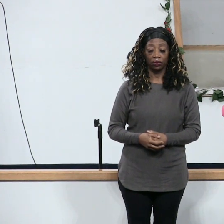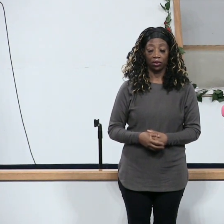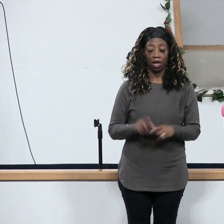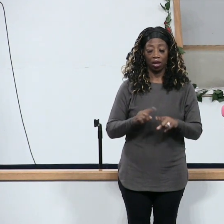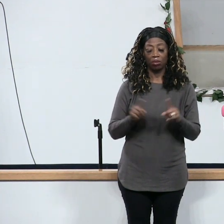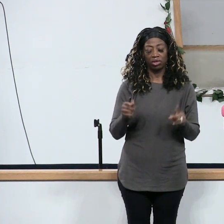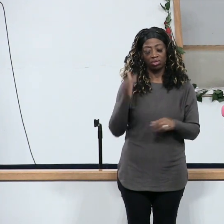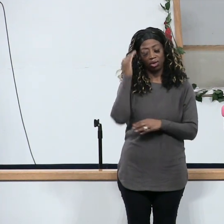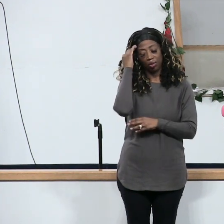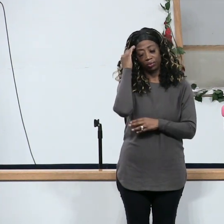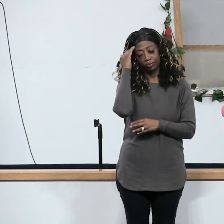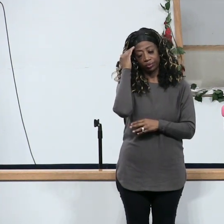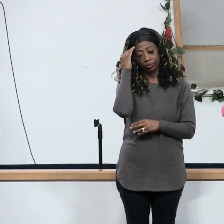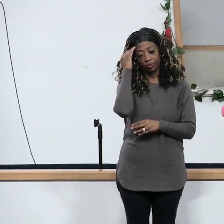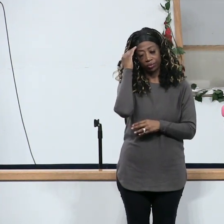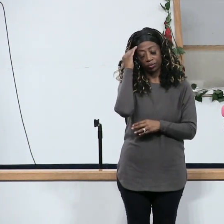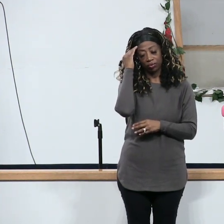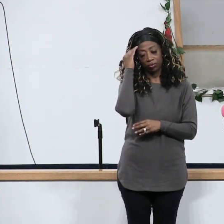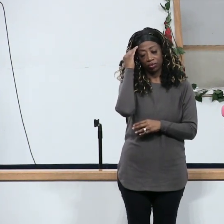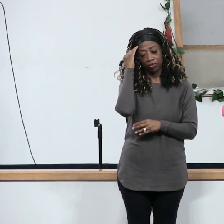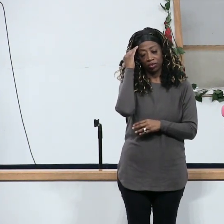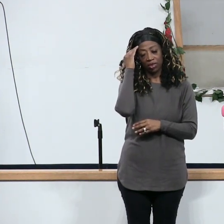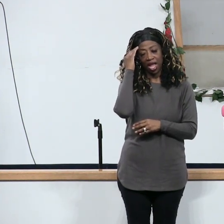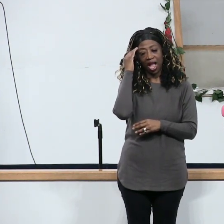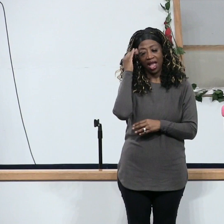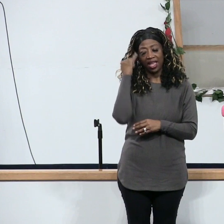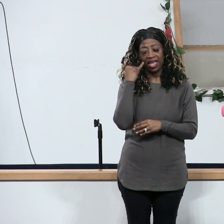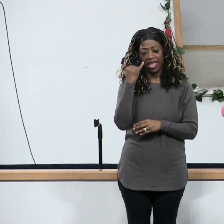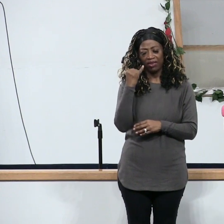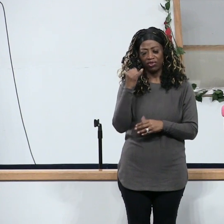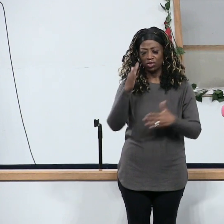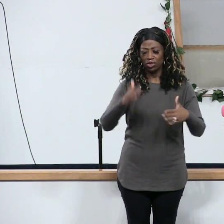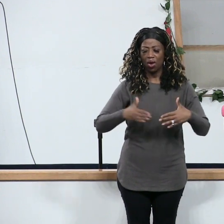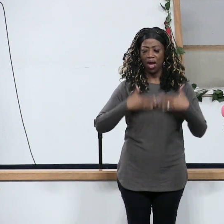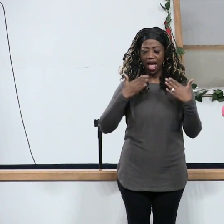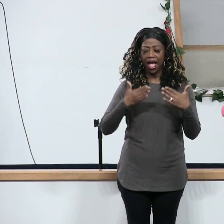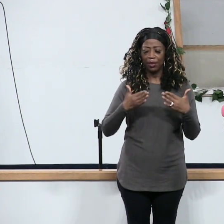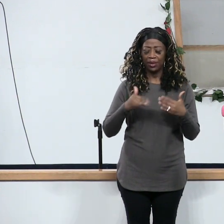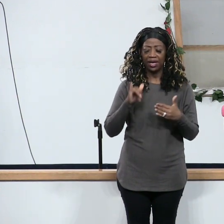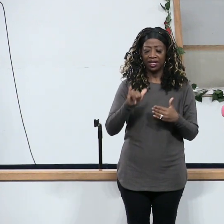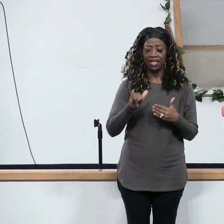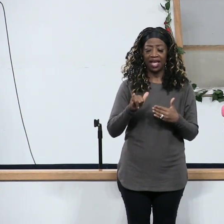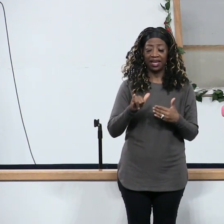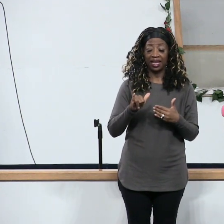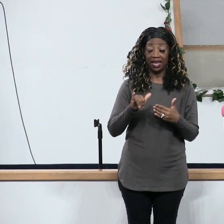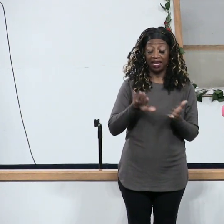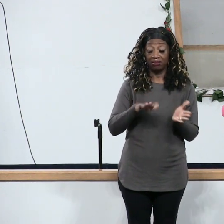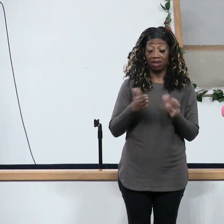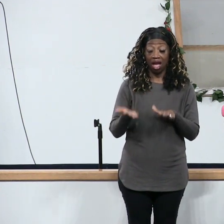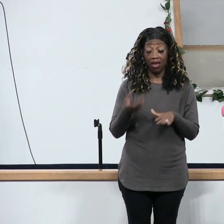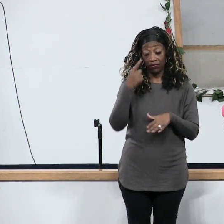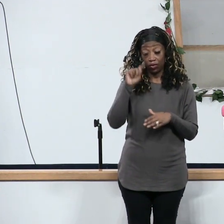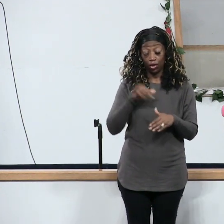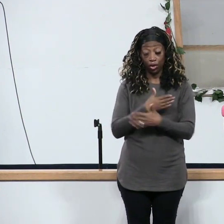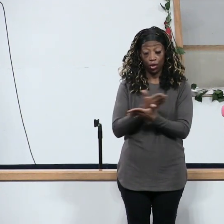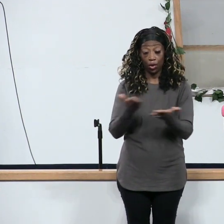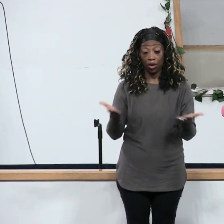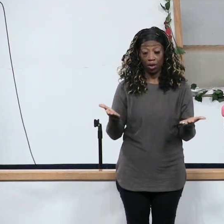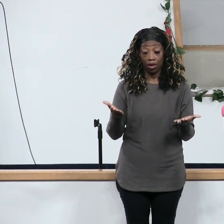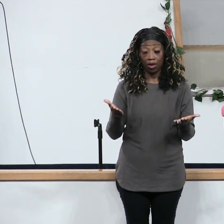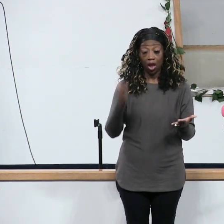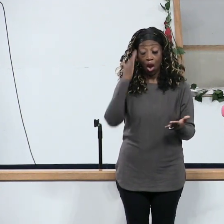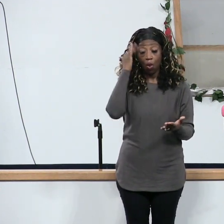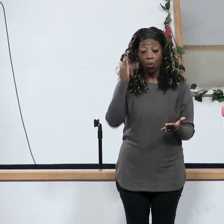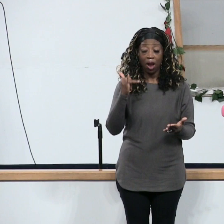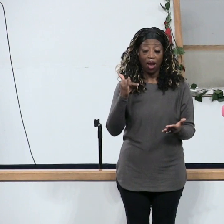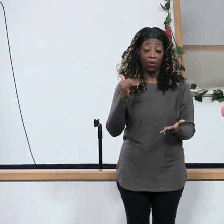But you know, if we're so glad that he went all the way, why do we